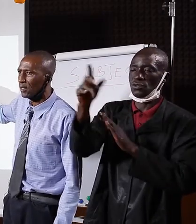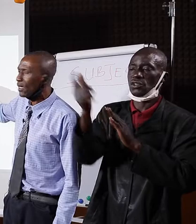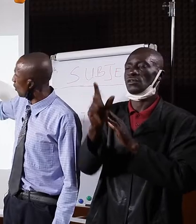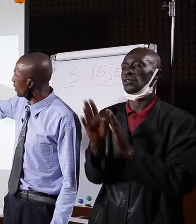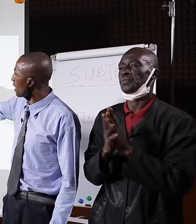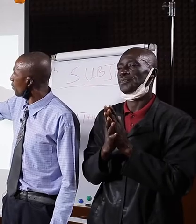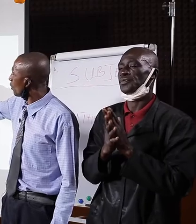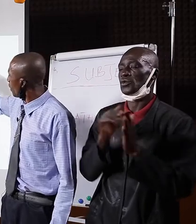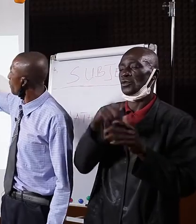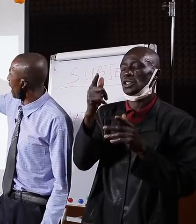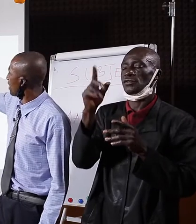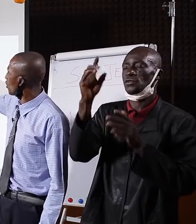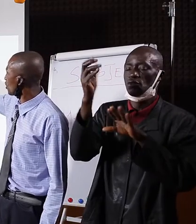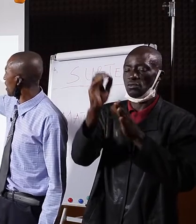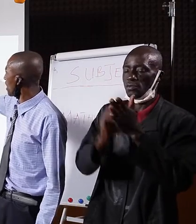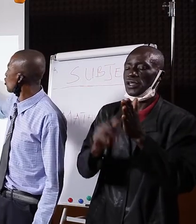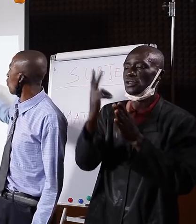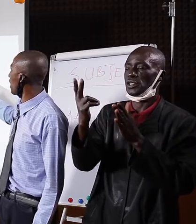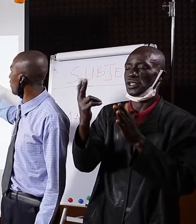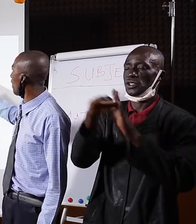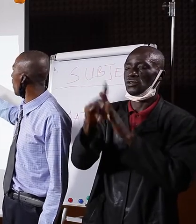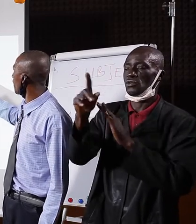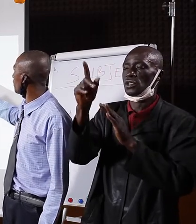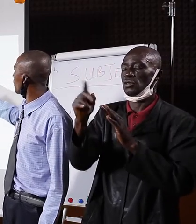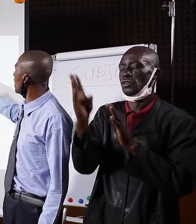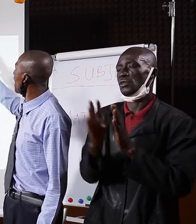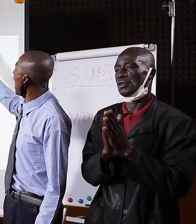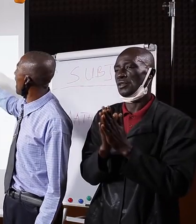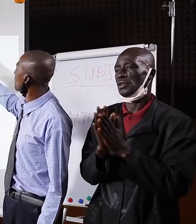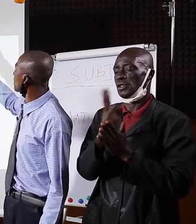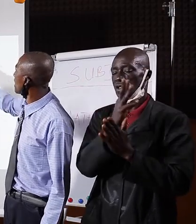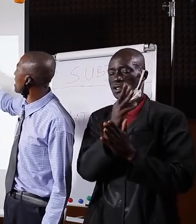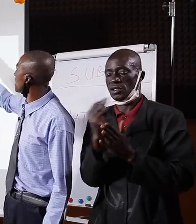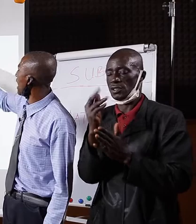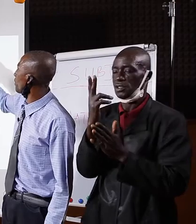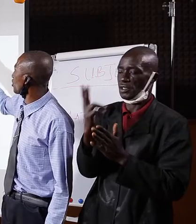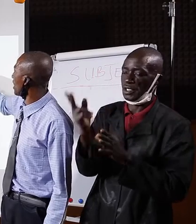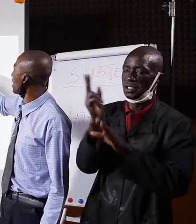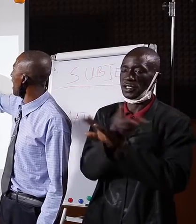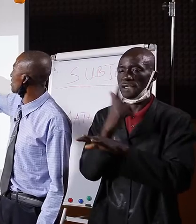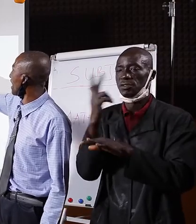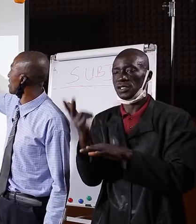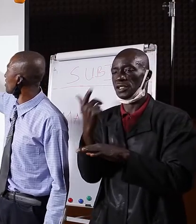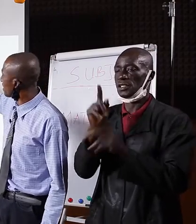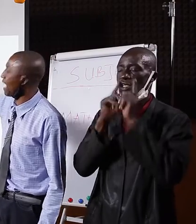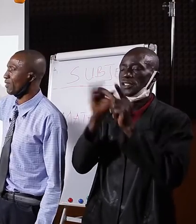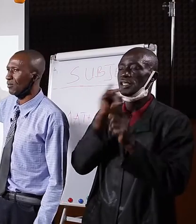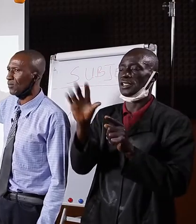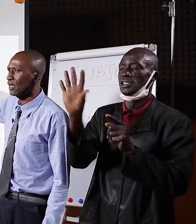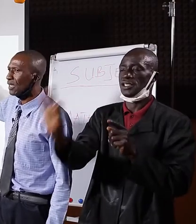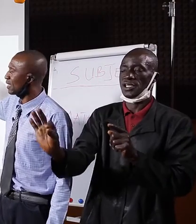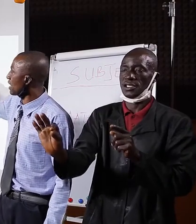y. Will give you minus 3 into 1 over y. And 3 times 3, the answer is